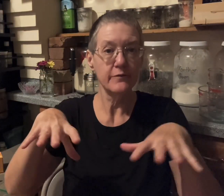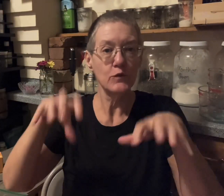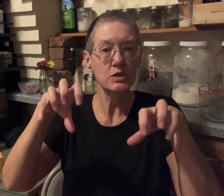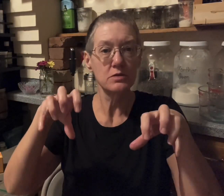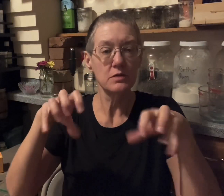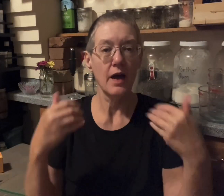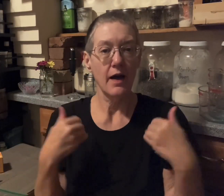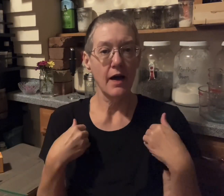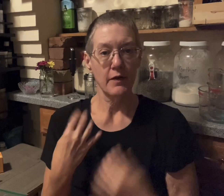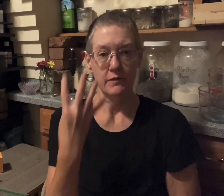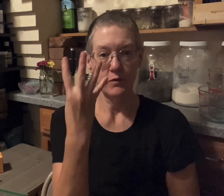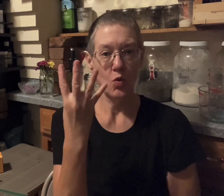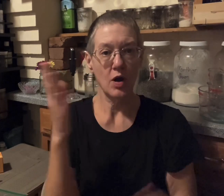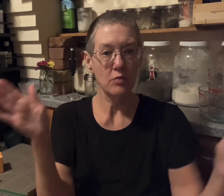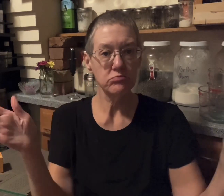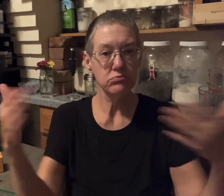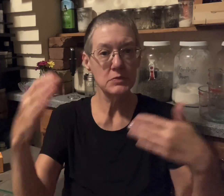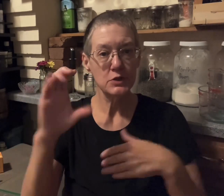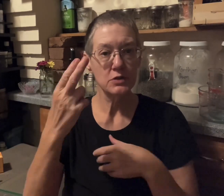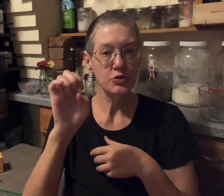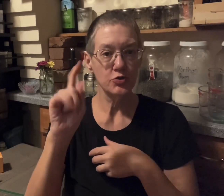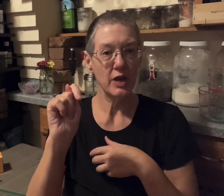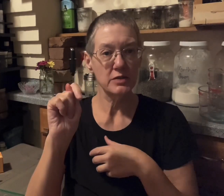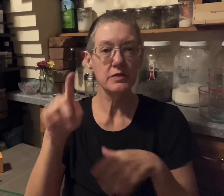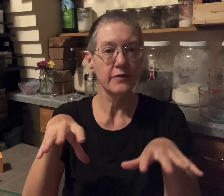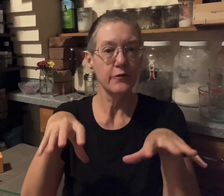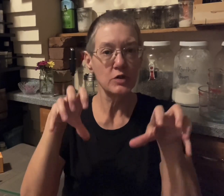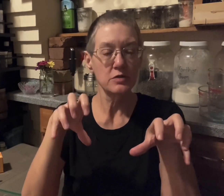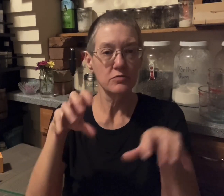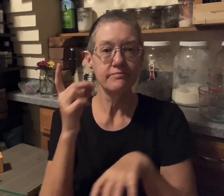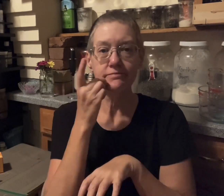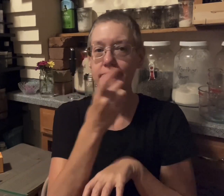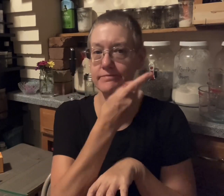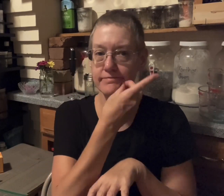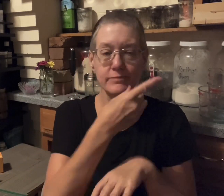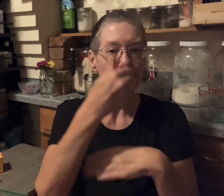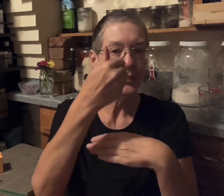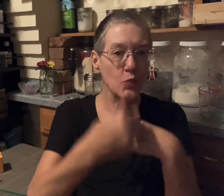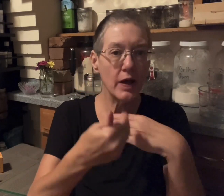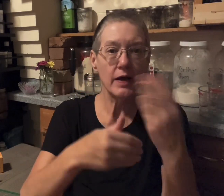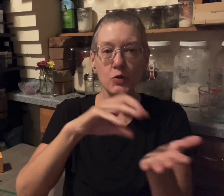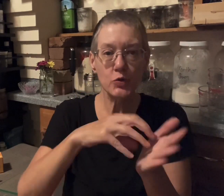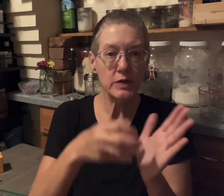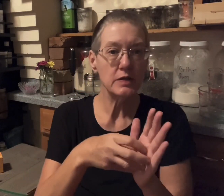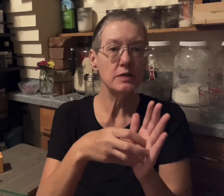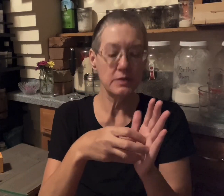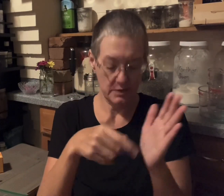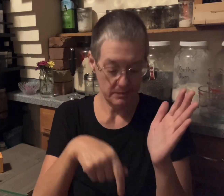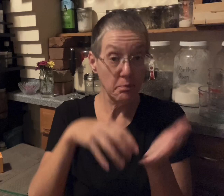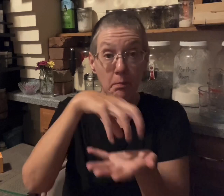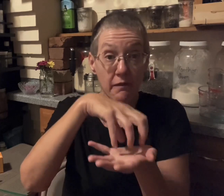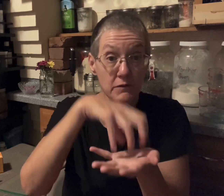And it's going to go in the freezer. We have 4 chest freezers. Dell's breads,